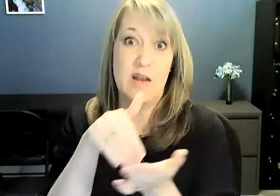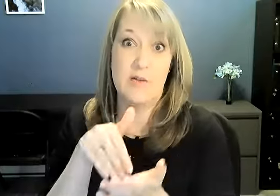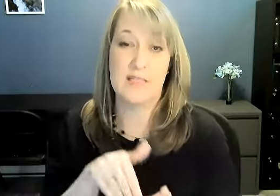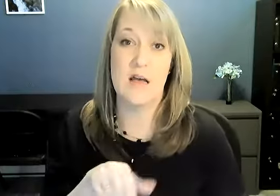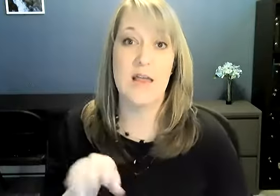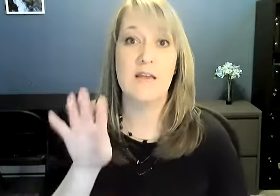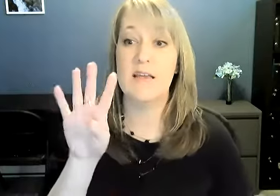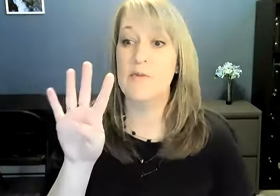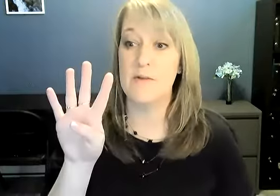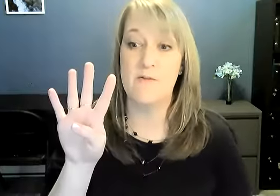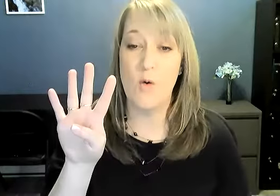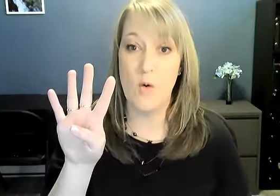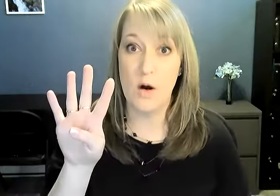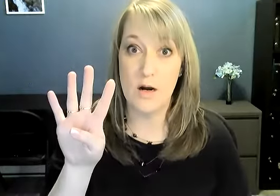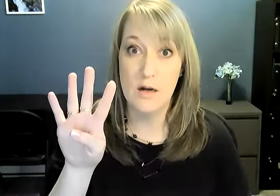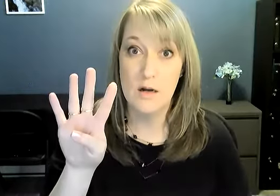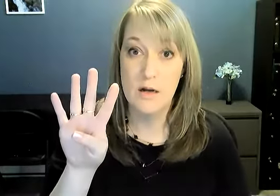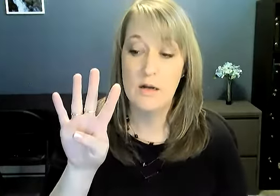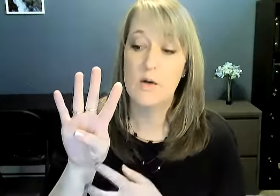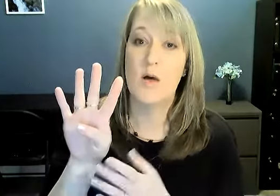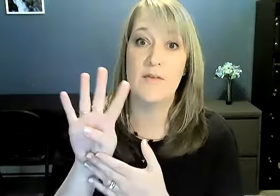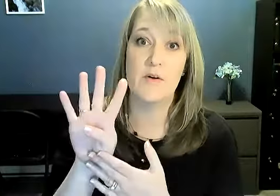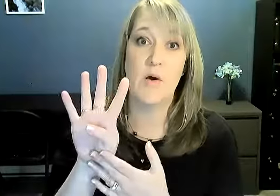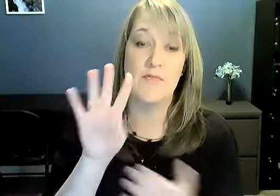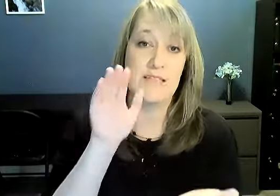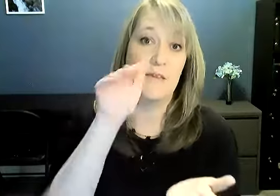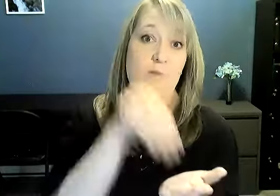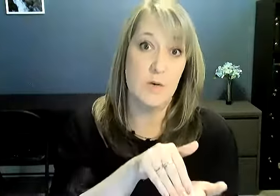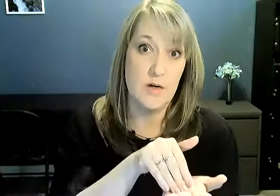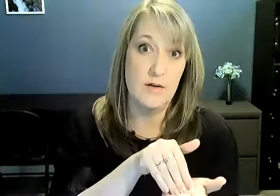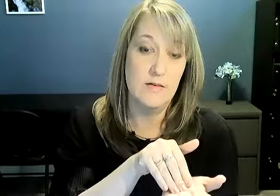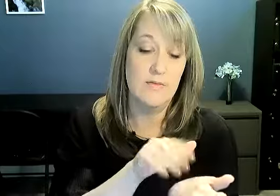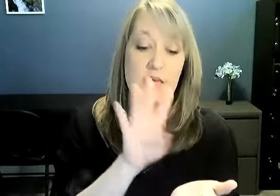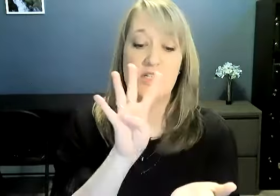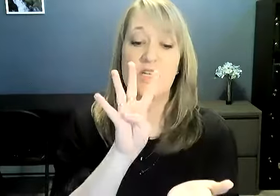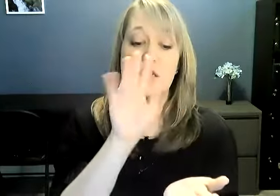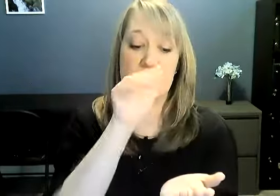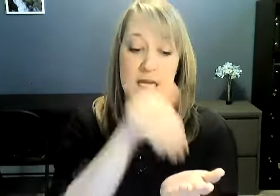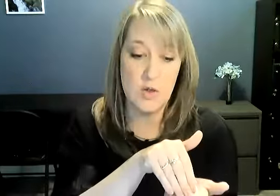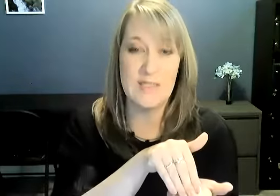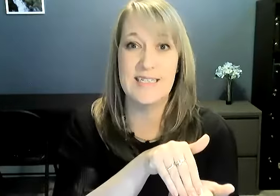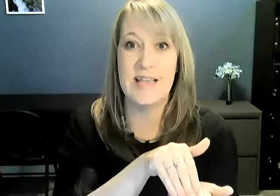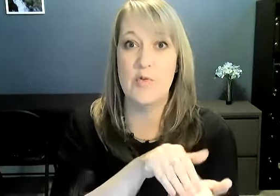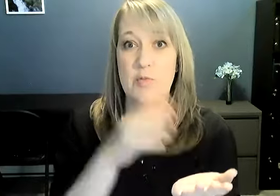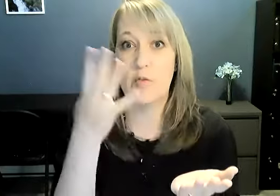another sign, even a 4 will have your palm facing forward because it just kind of goes into that movement rather